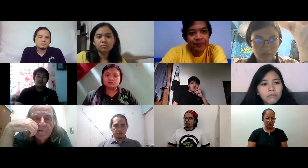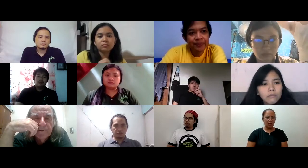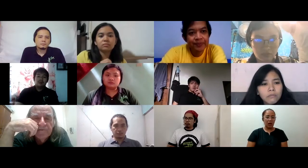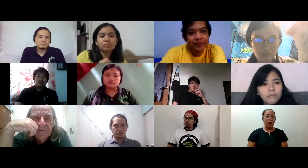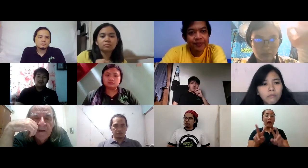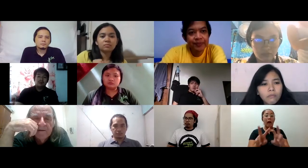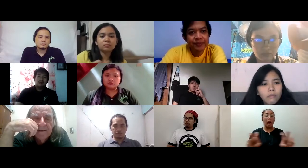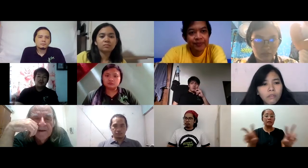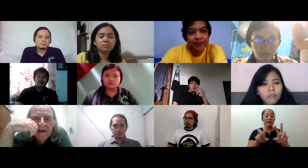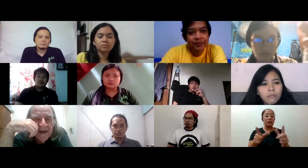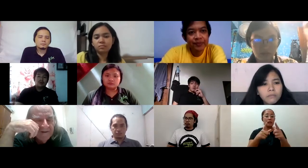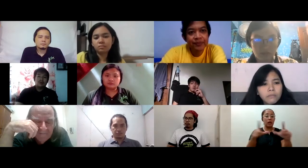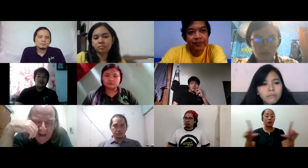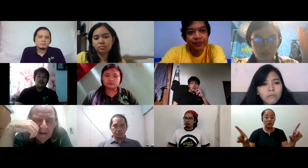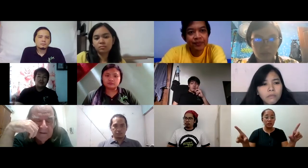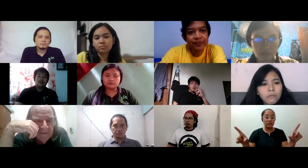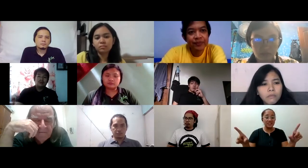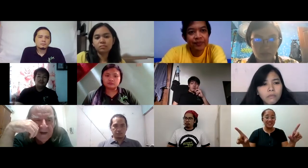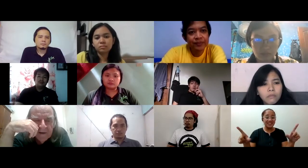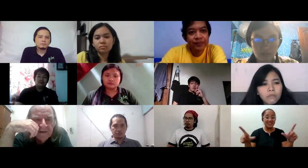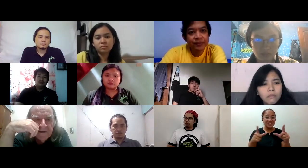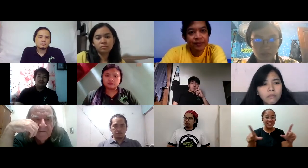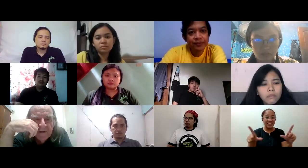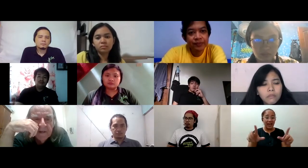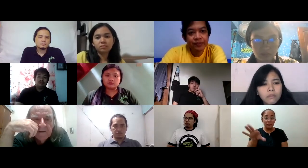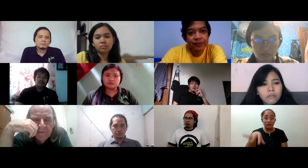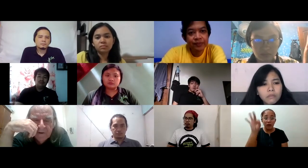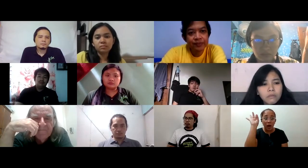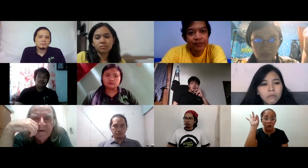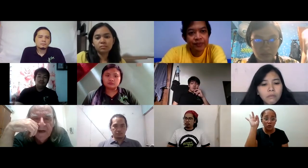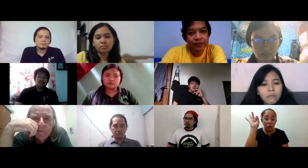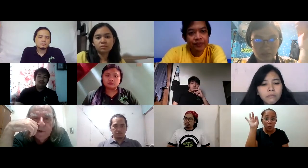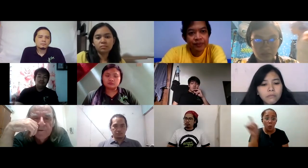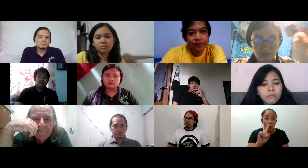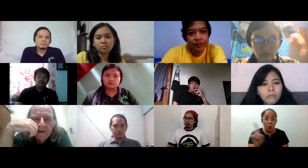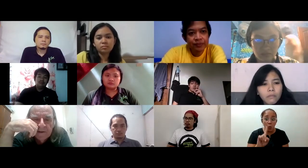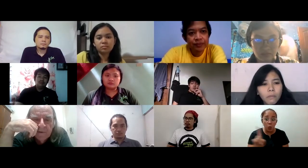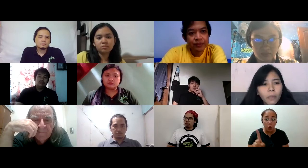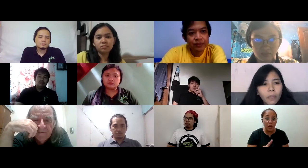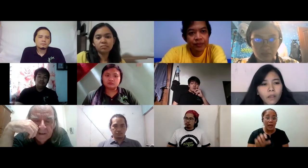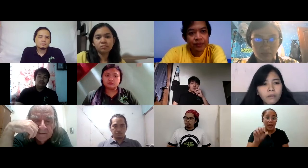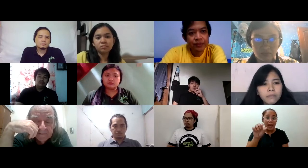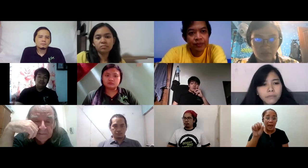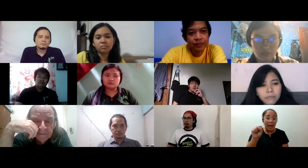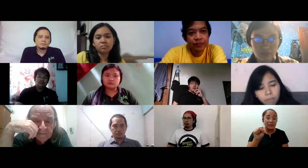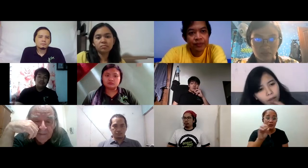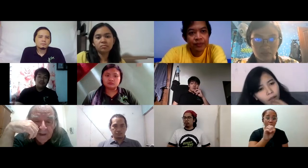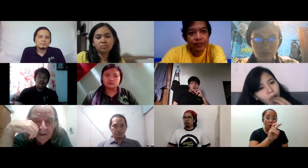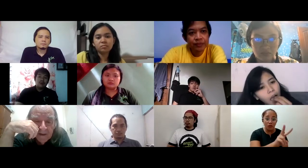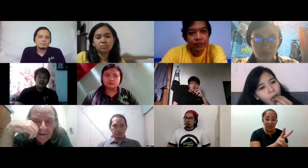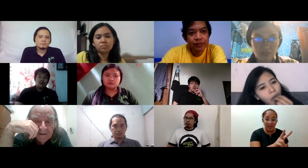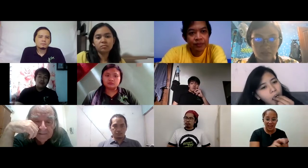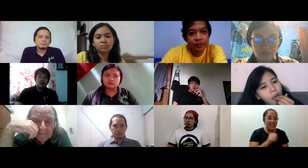and see what you found. And in fact, you found SOV. You didn't find what you thought you would find.